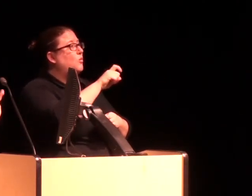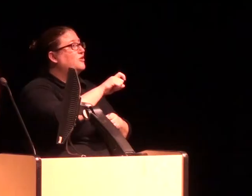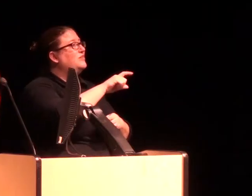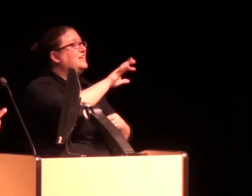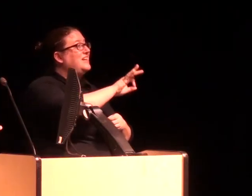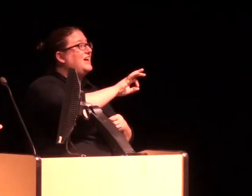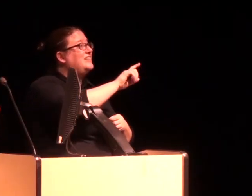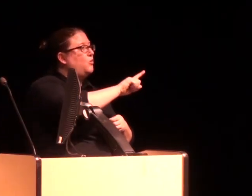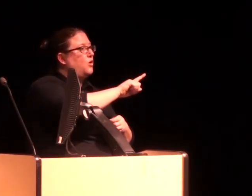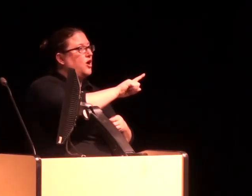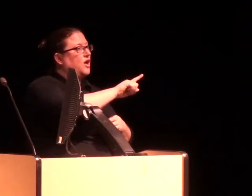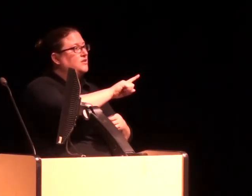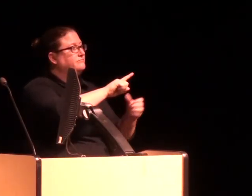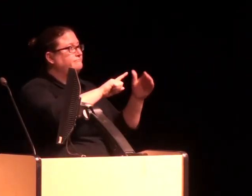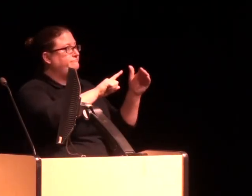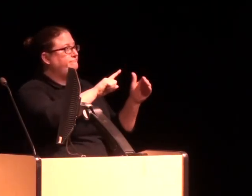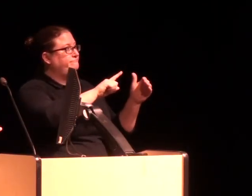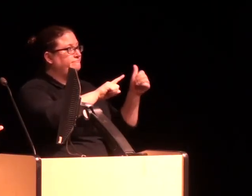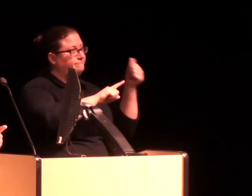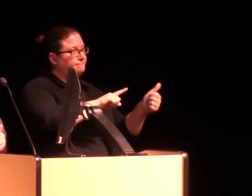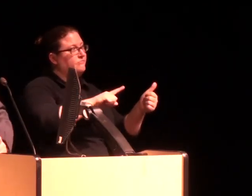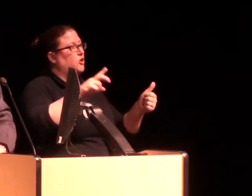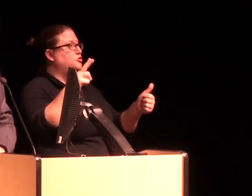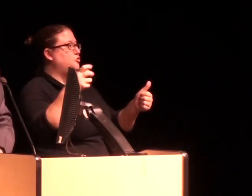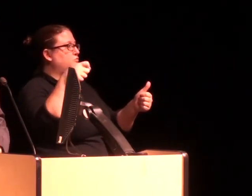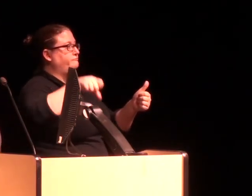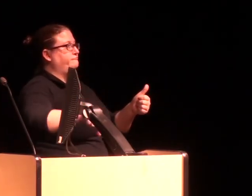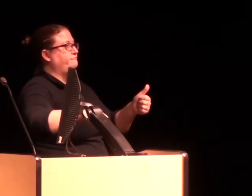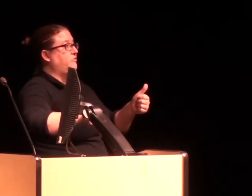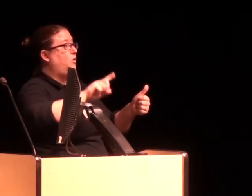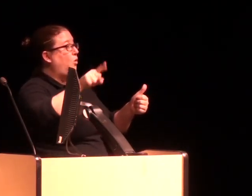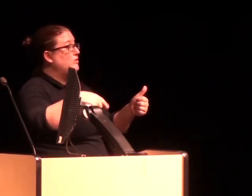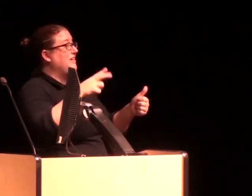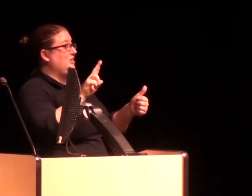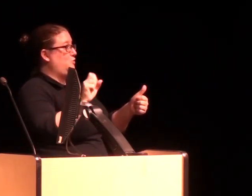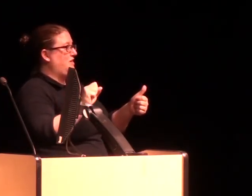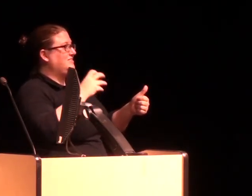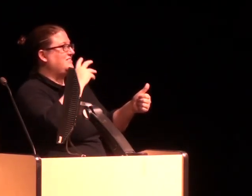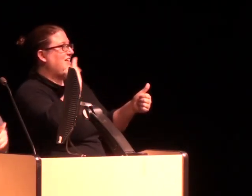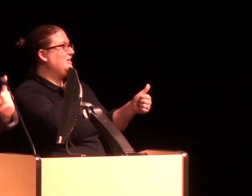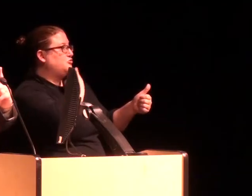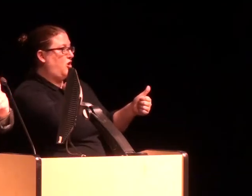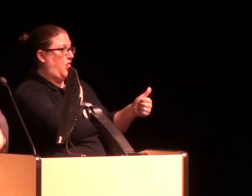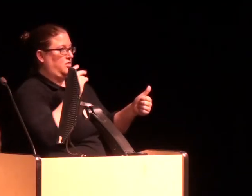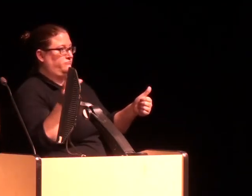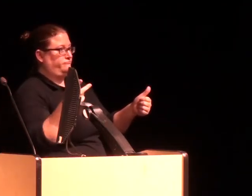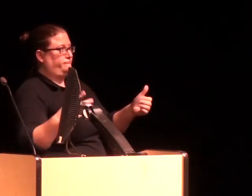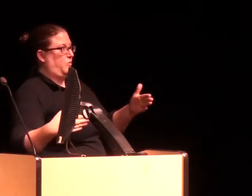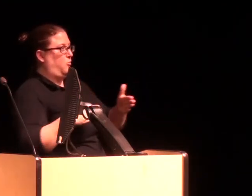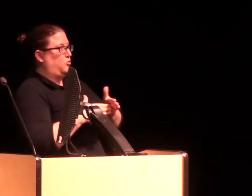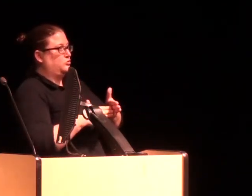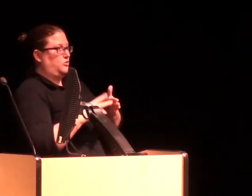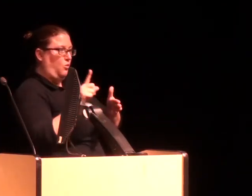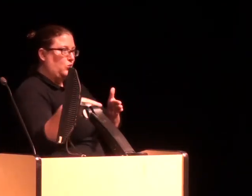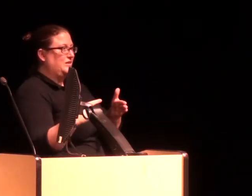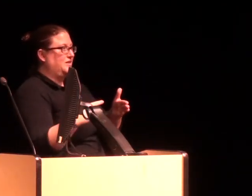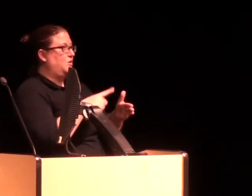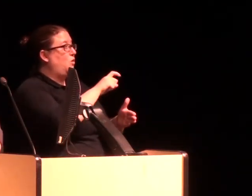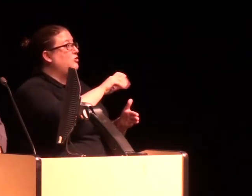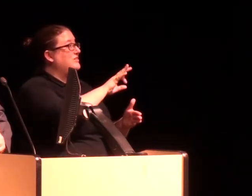191-2 to adopt the resolution with only the United States and Israel opposing it. The 191 vote